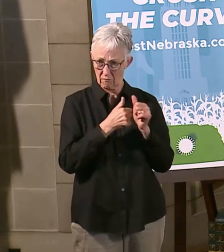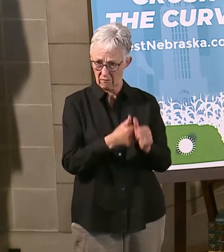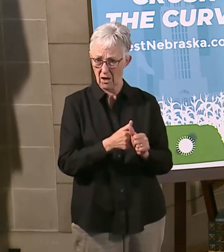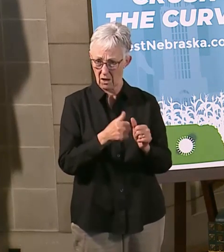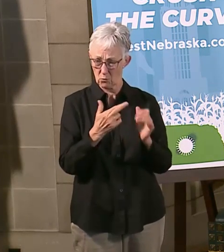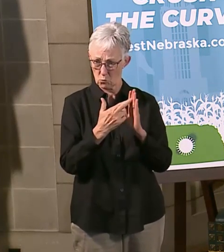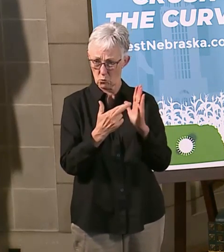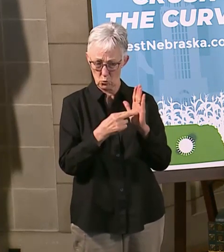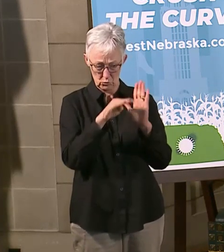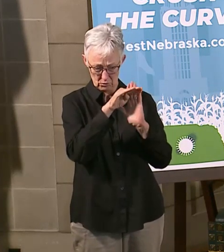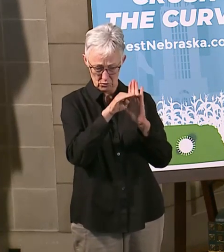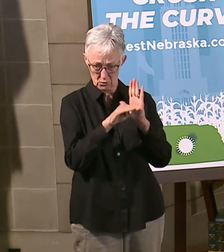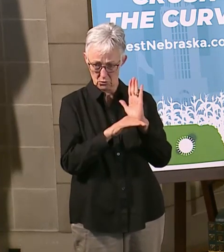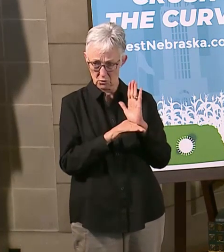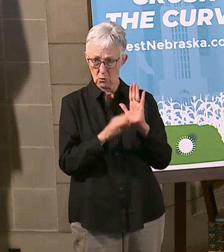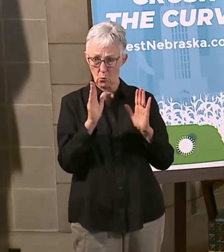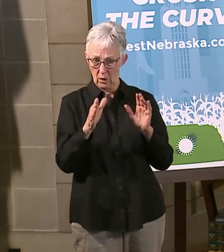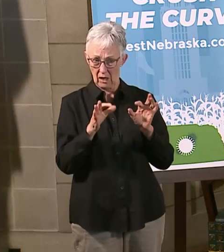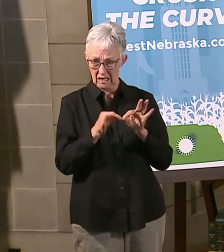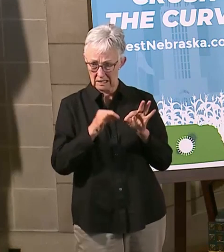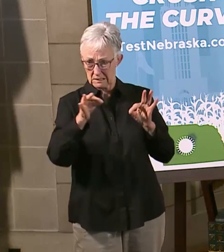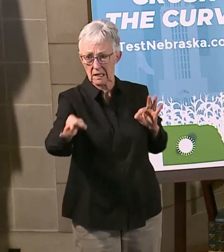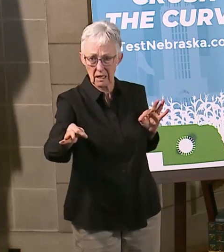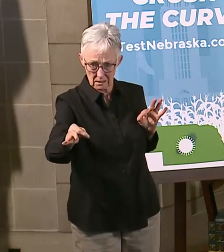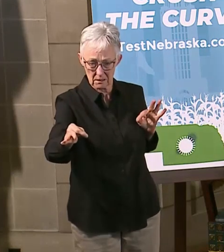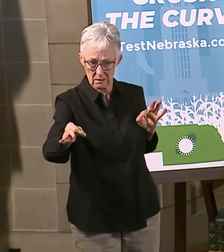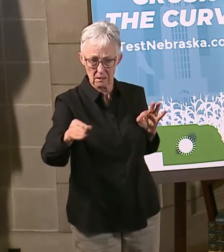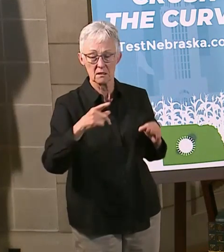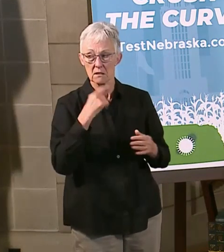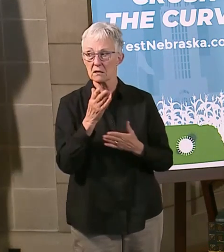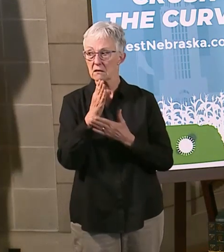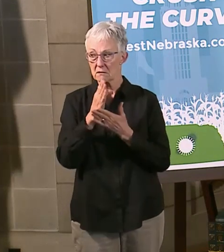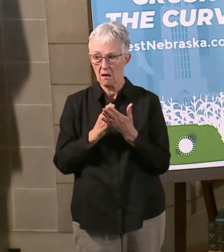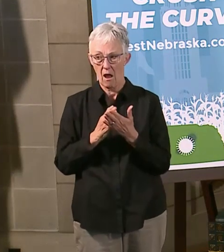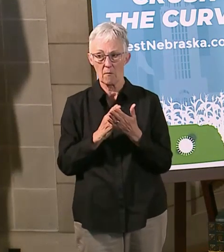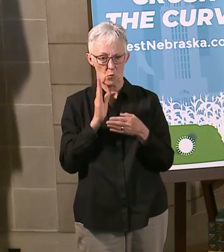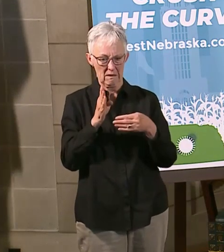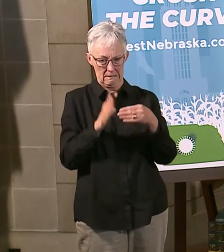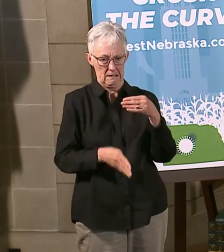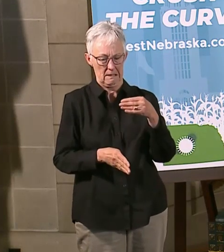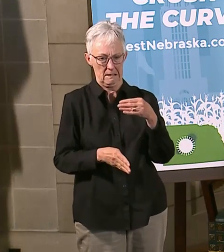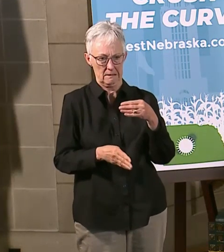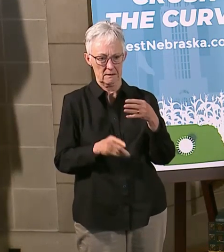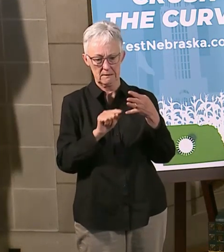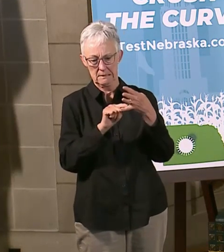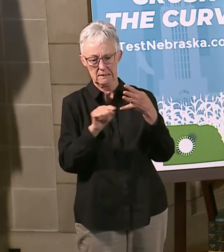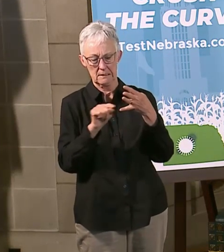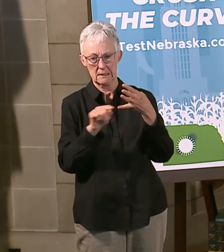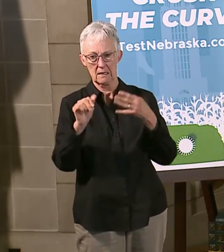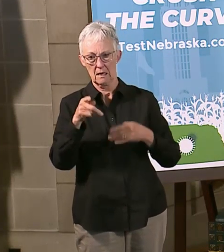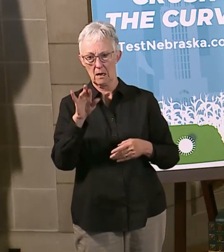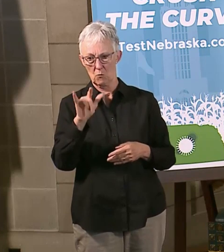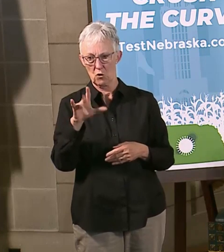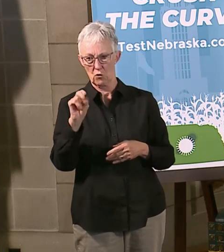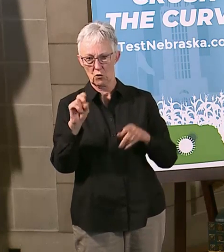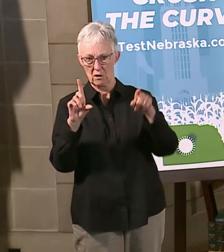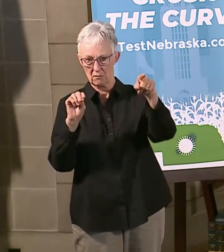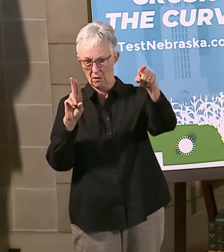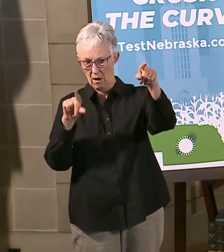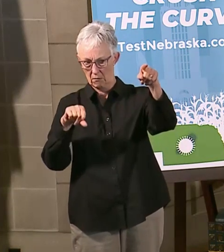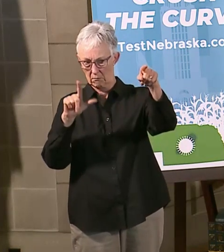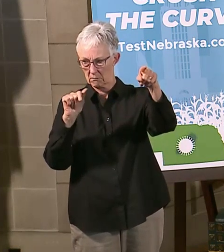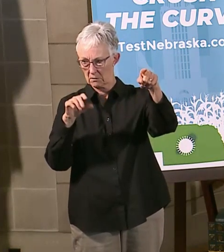The DHMs are coming up due at the end of the month. So Douglas, Sarpy, and Cass counties will be first on April 30th. We have a number of